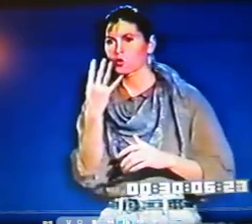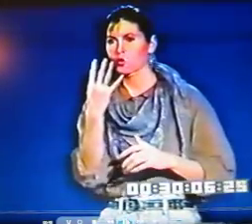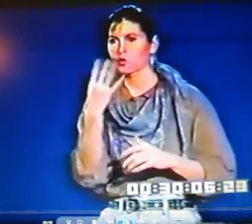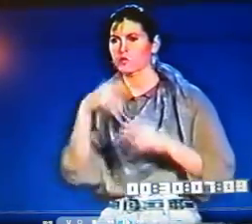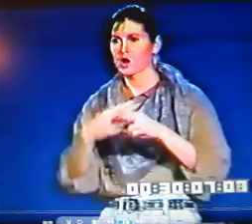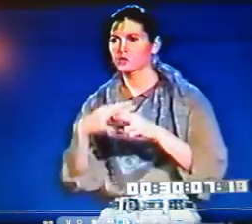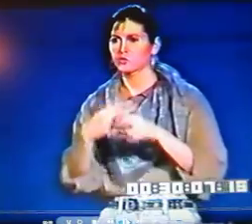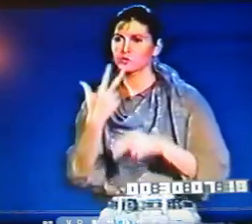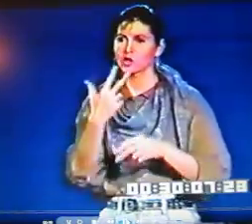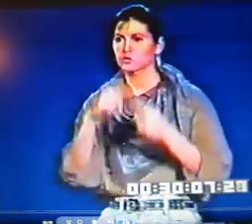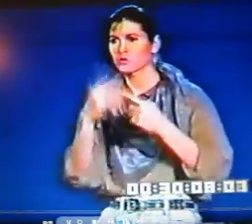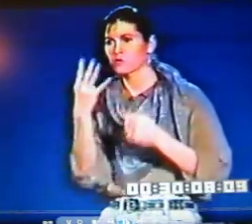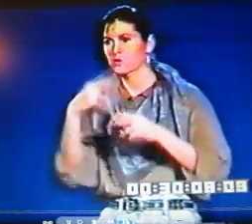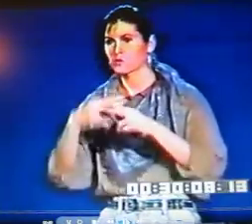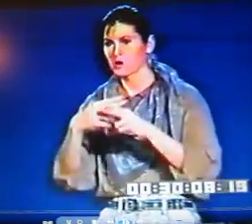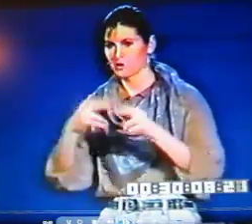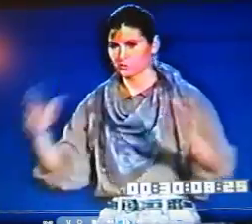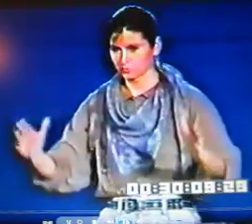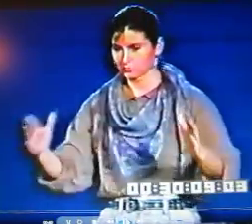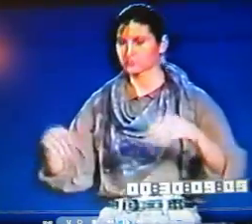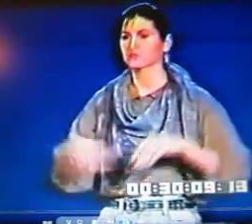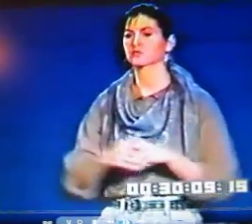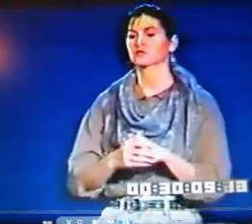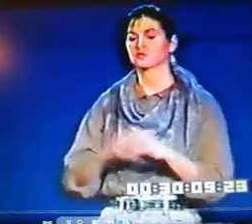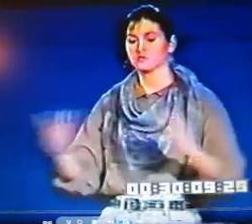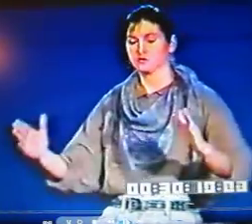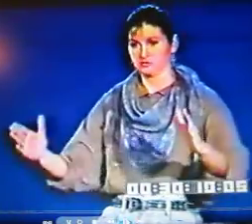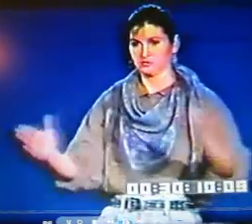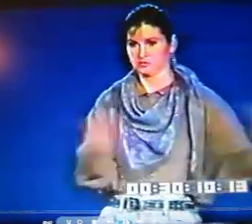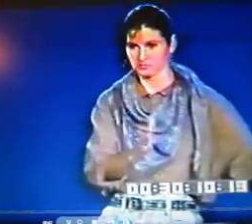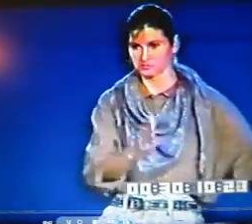So it should be about 3 to 4 pounds.